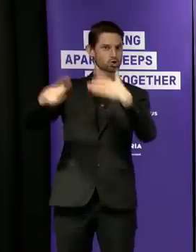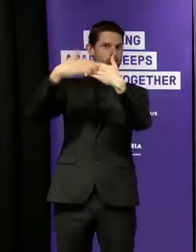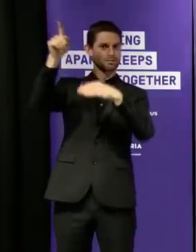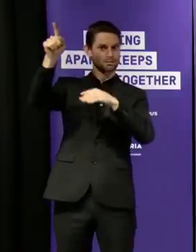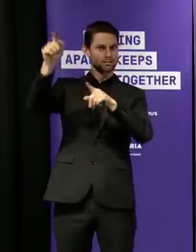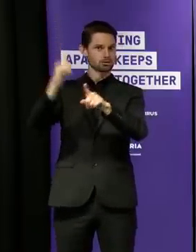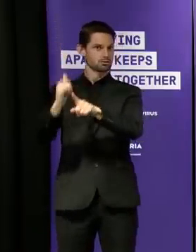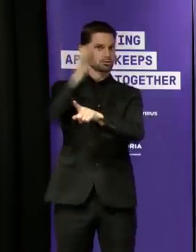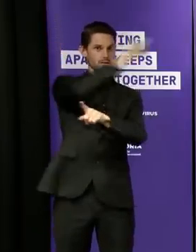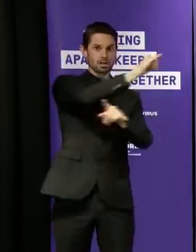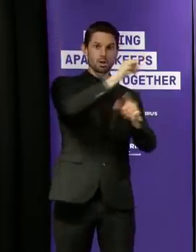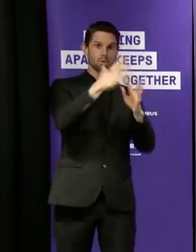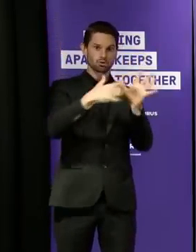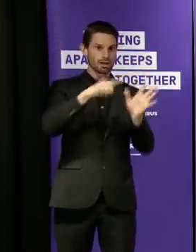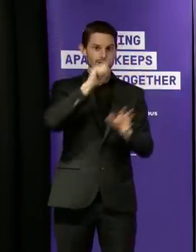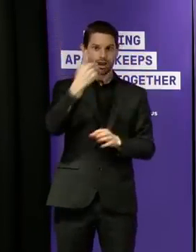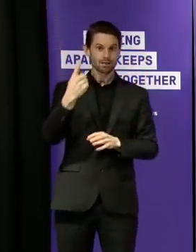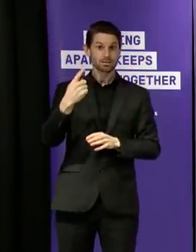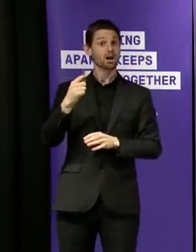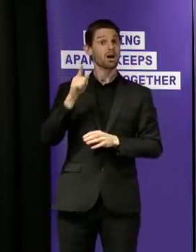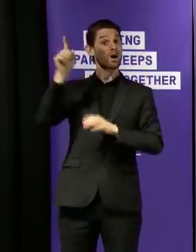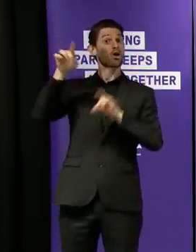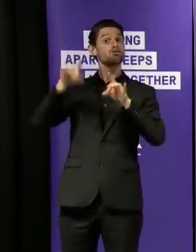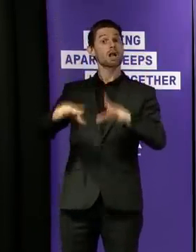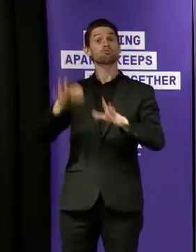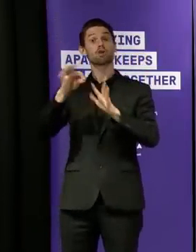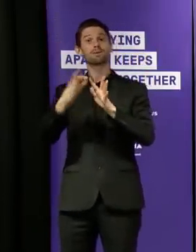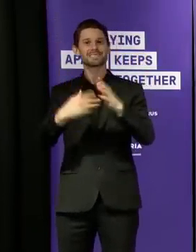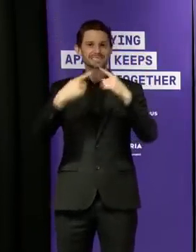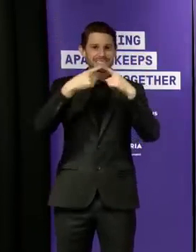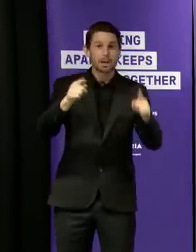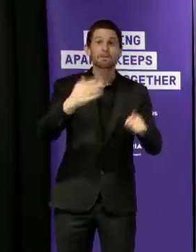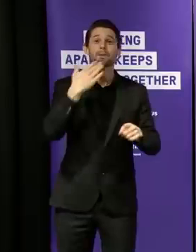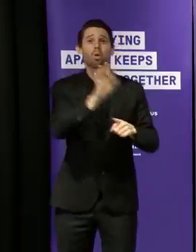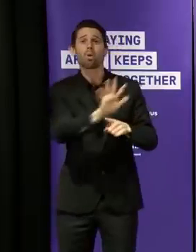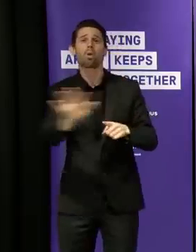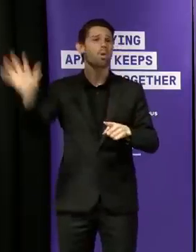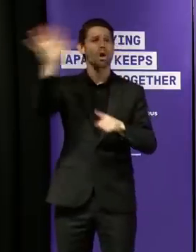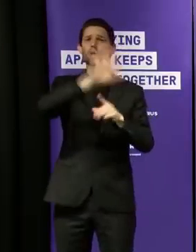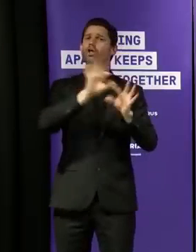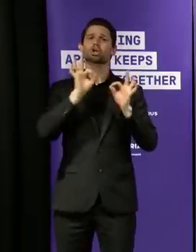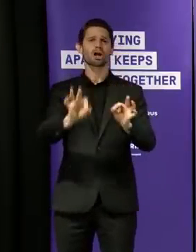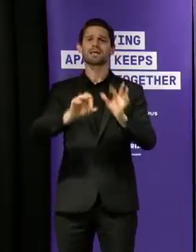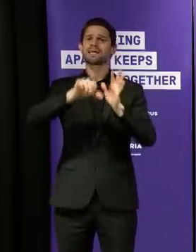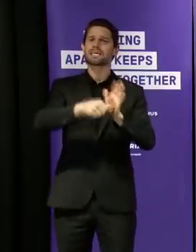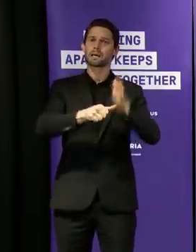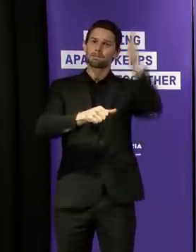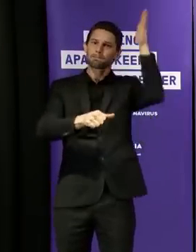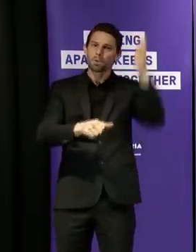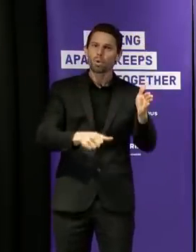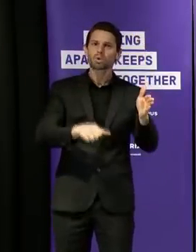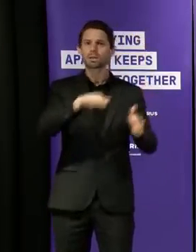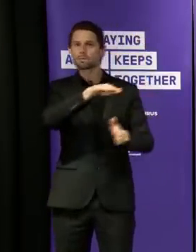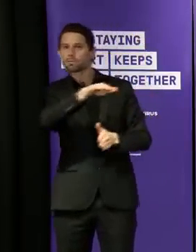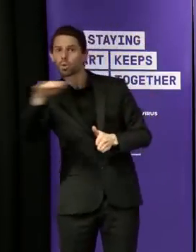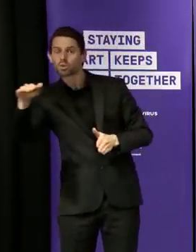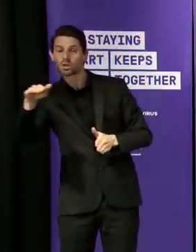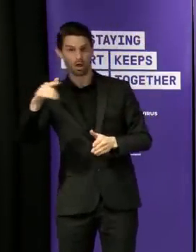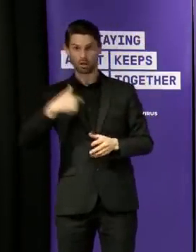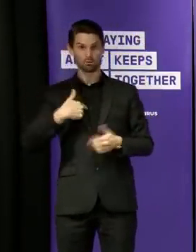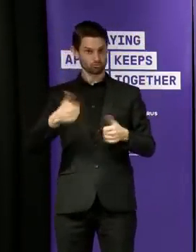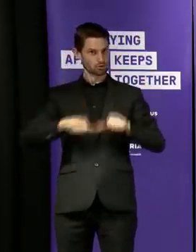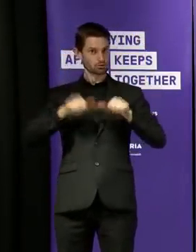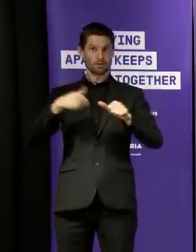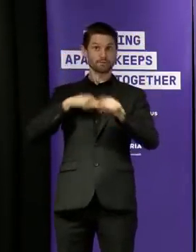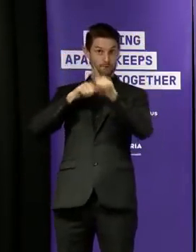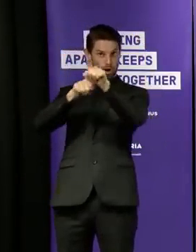that we've done what the Prime Minister wants us to do and keep our border open, then we get asked, do you want to be in the New Zealand bubble? And we say no. And now we find